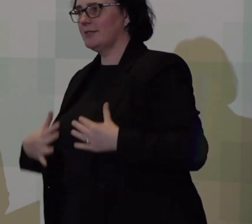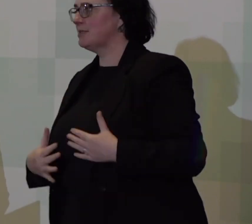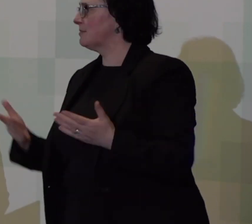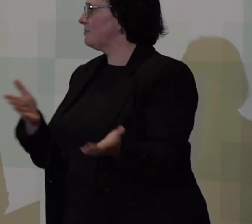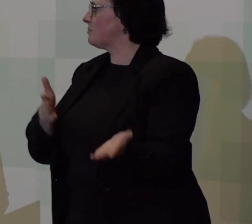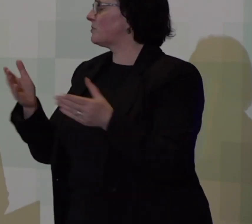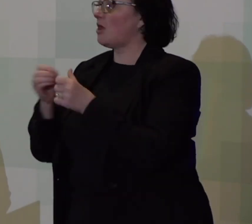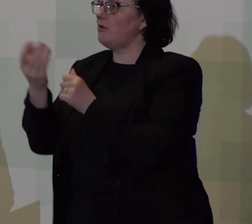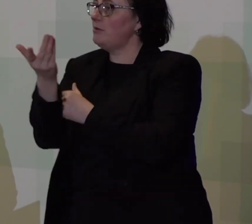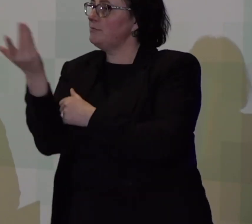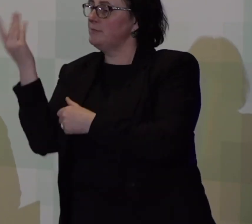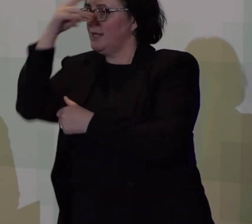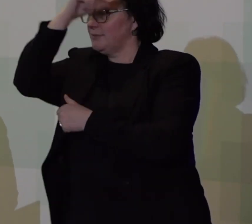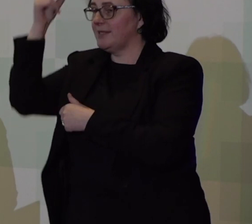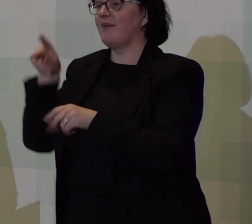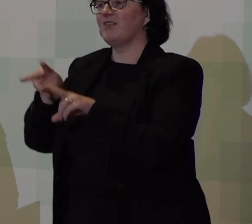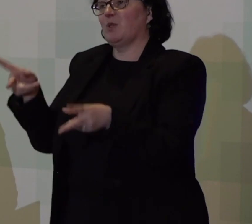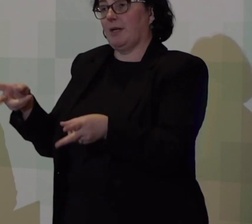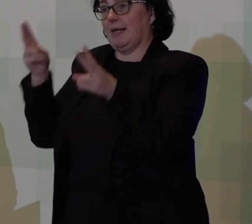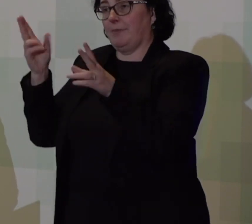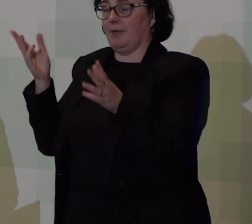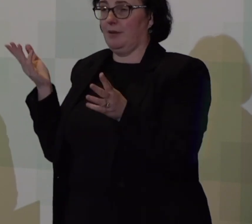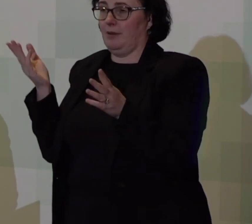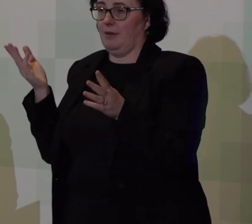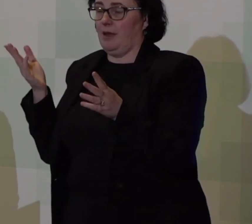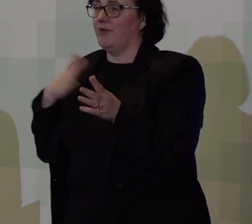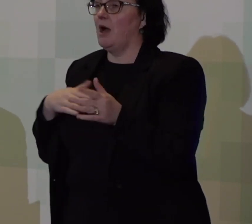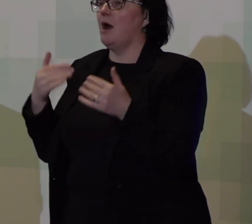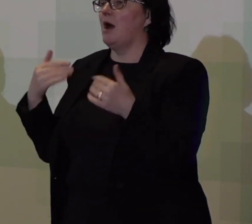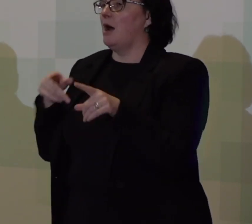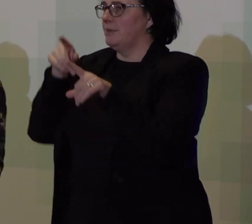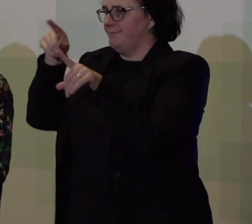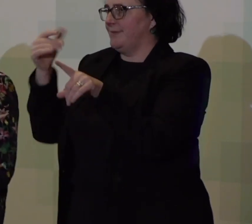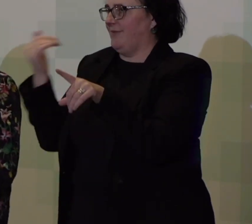At this point, I want to show you a little video, which I think is quite informative.